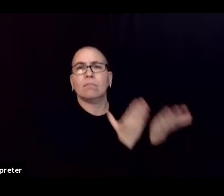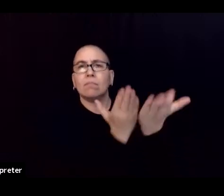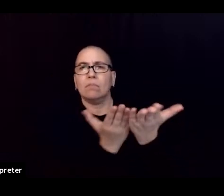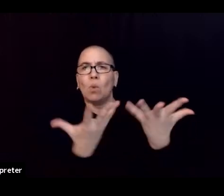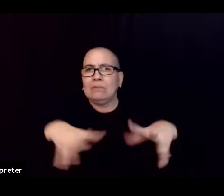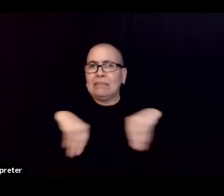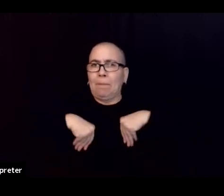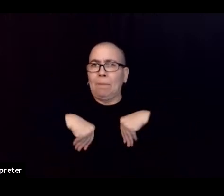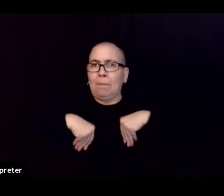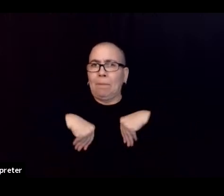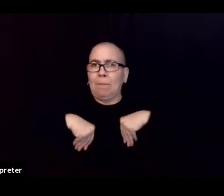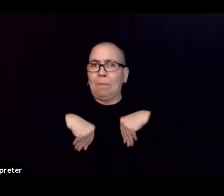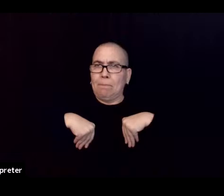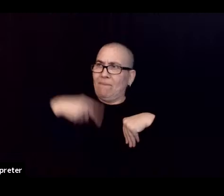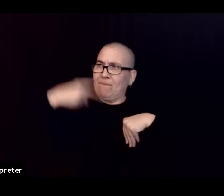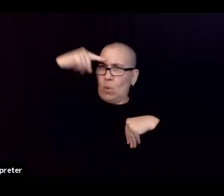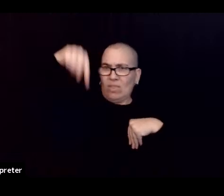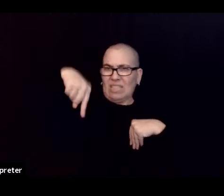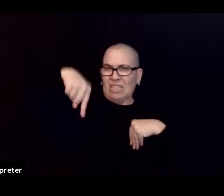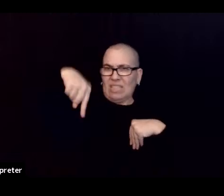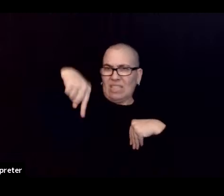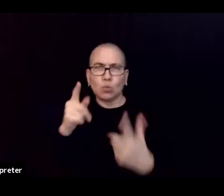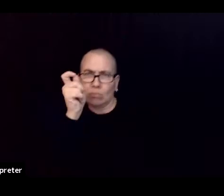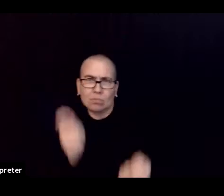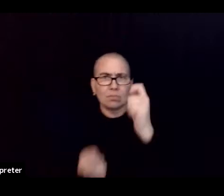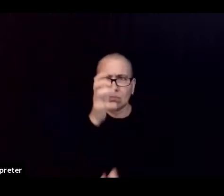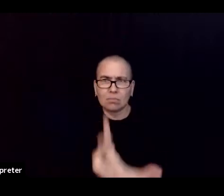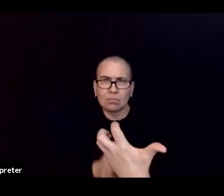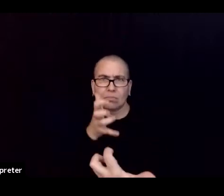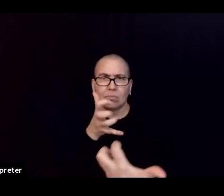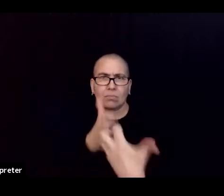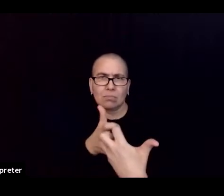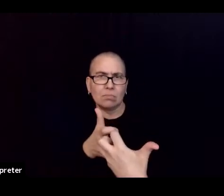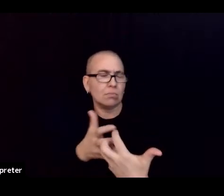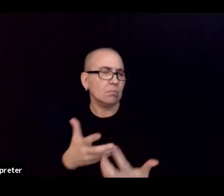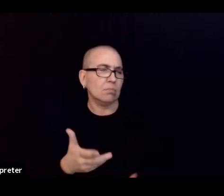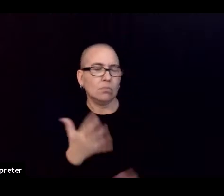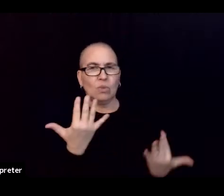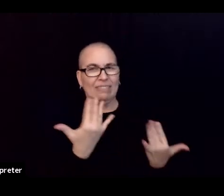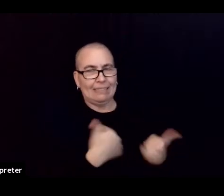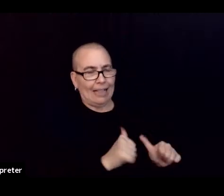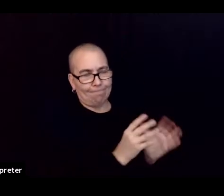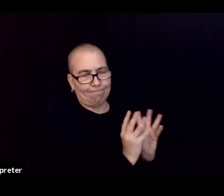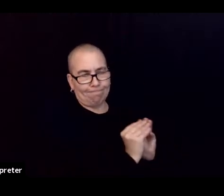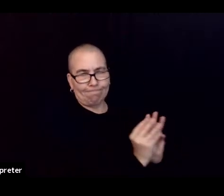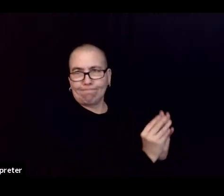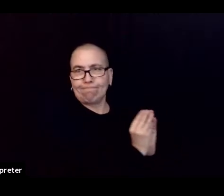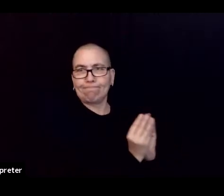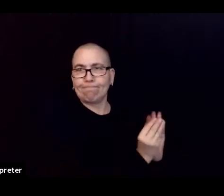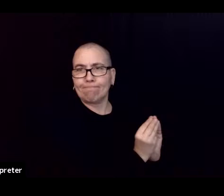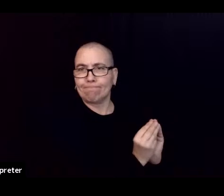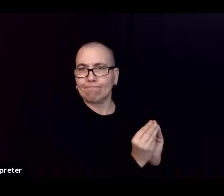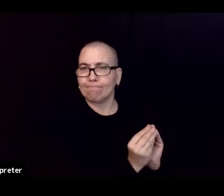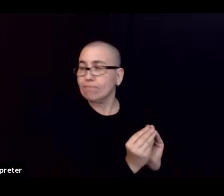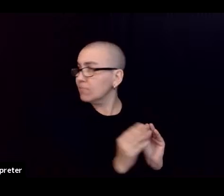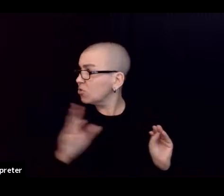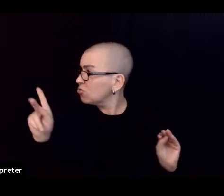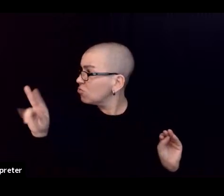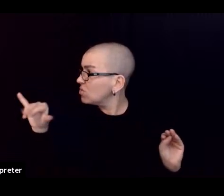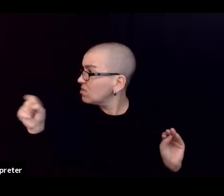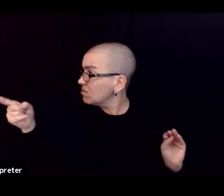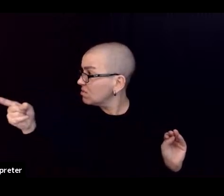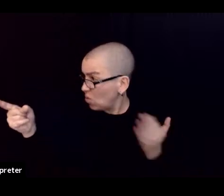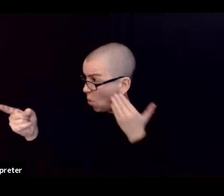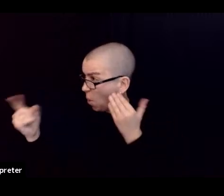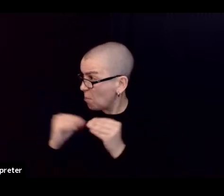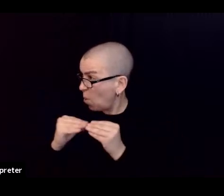as a framework for our guidance to assisted living. So, Chris, I don't know if you've heard anything on that front, but